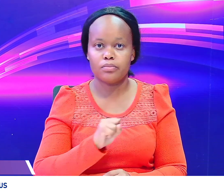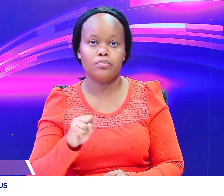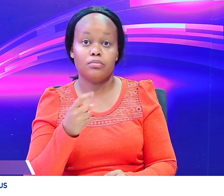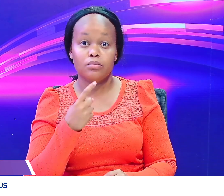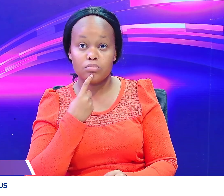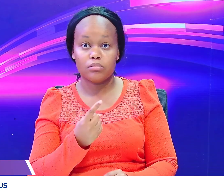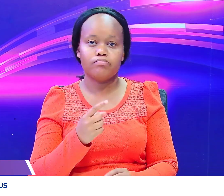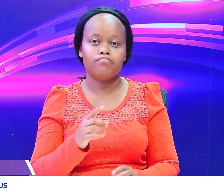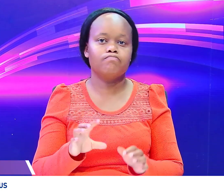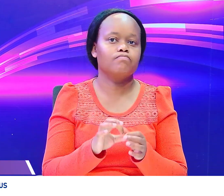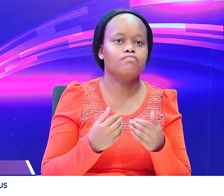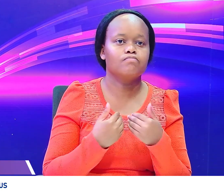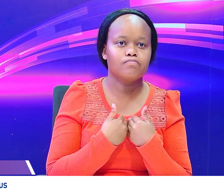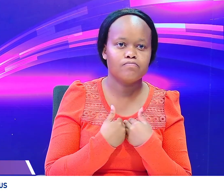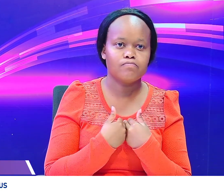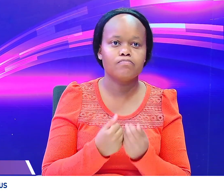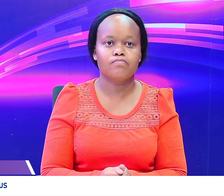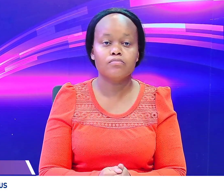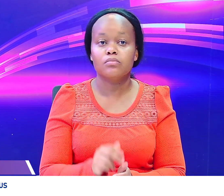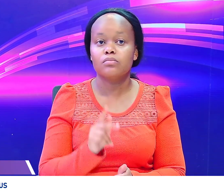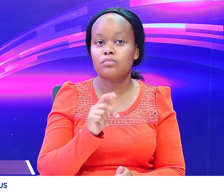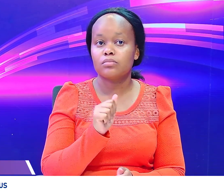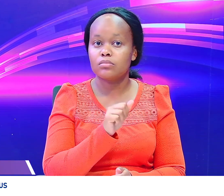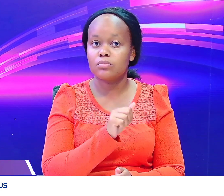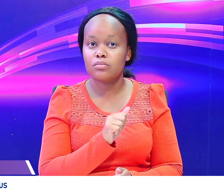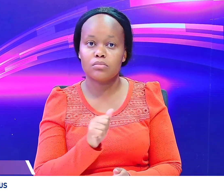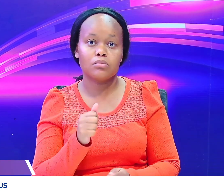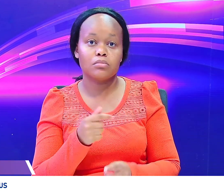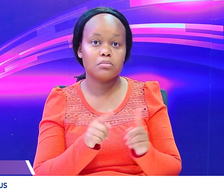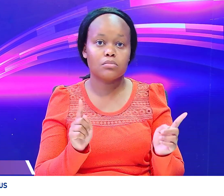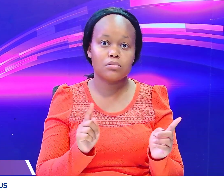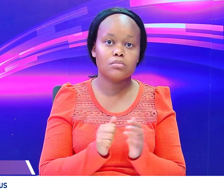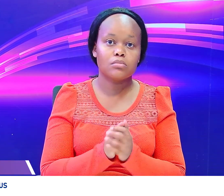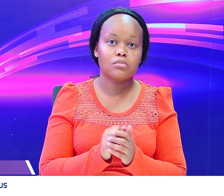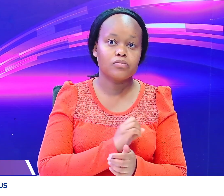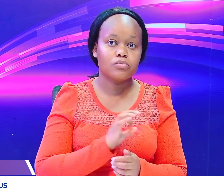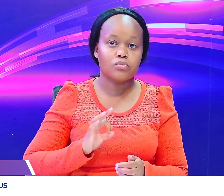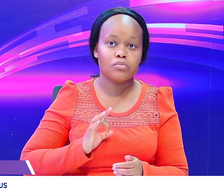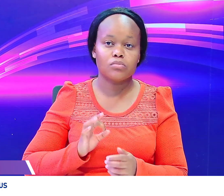their demands are not met within the notice period.